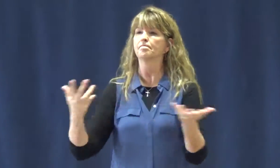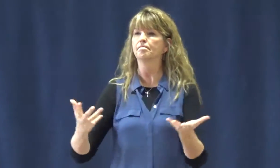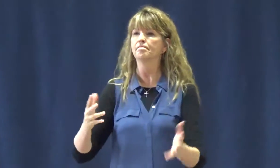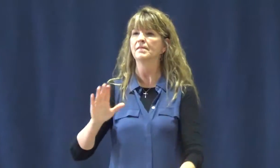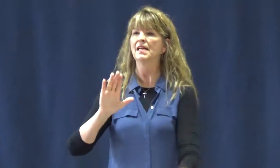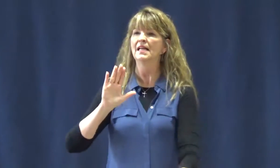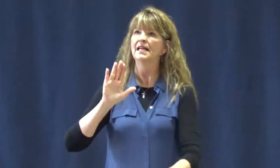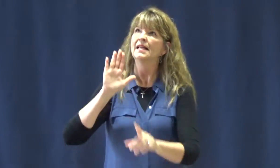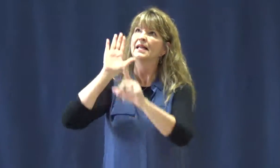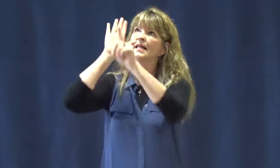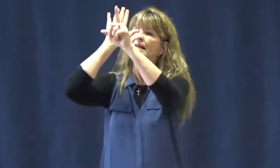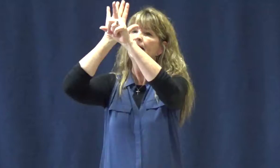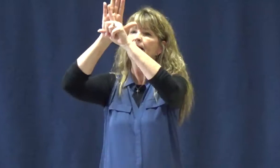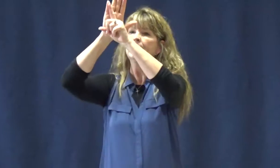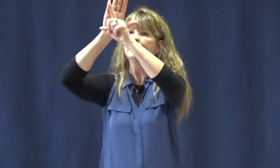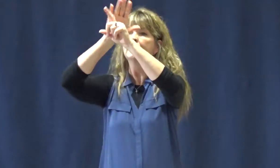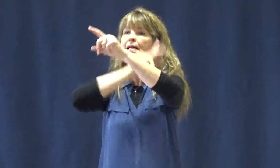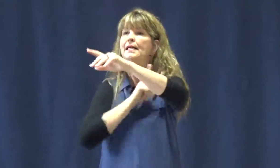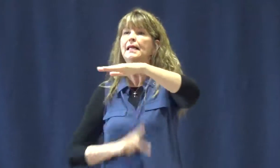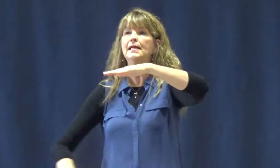Jesus discussed